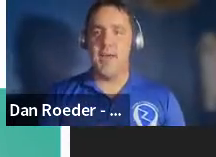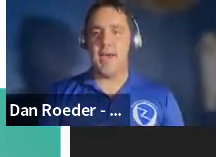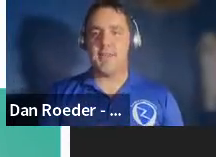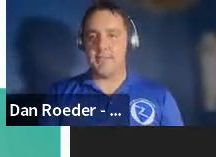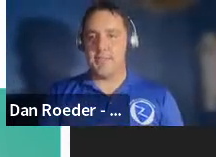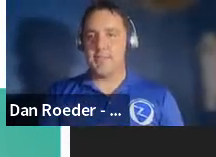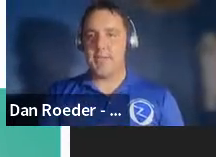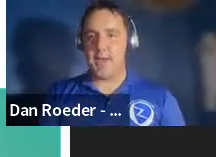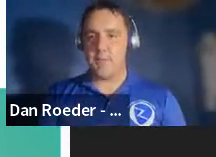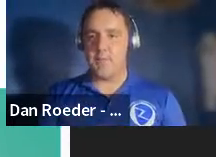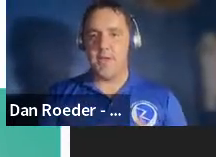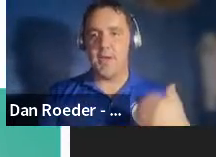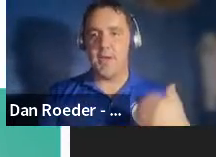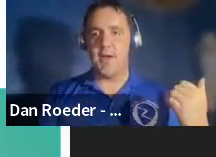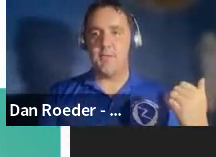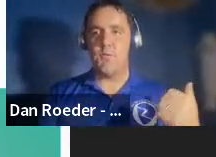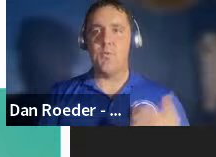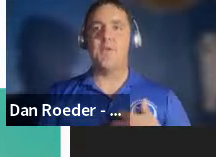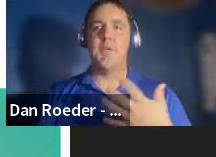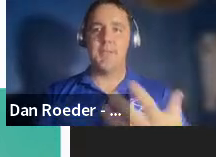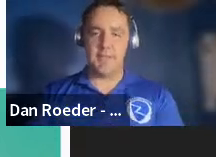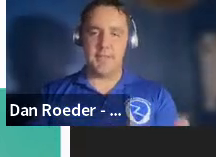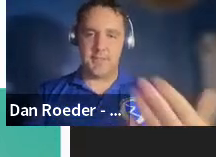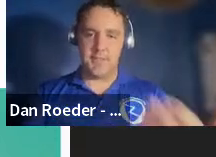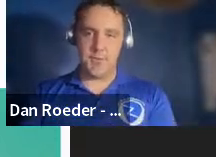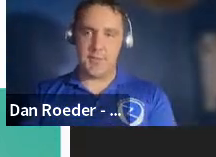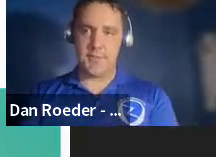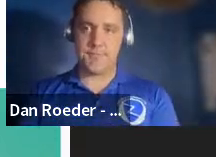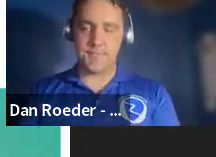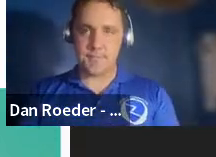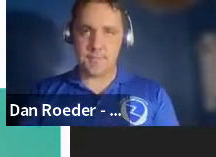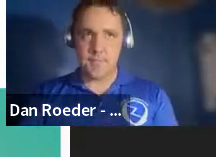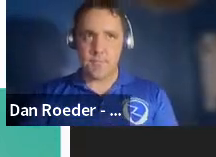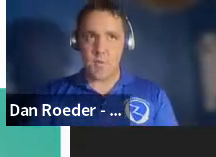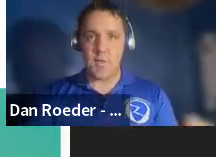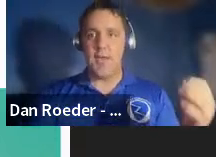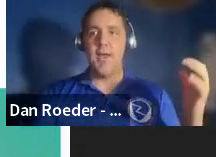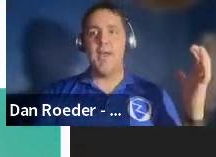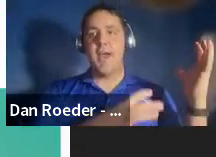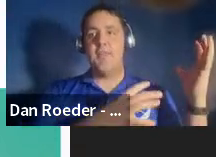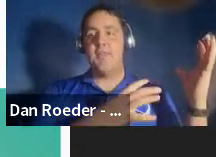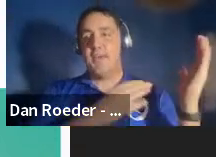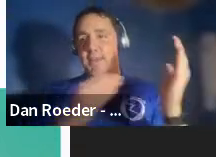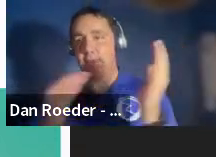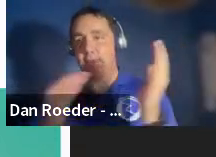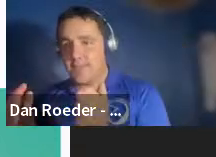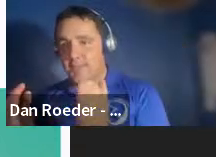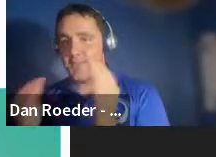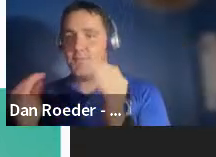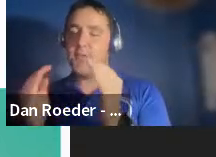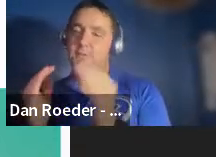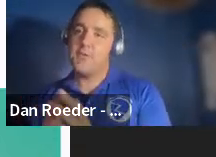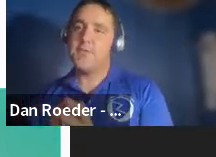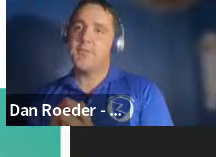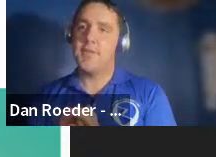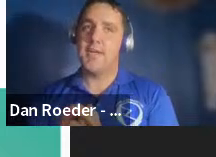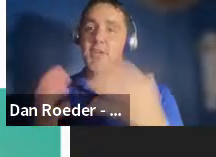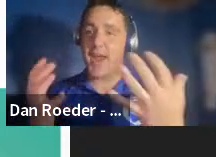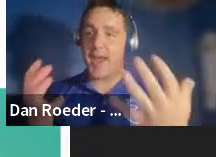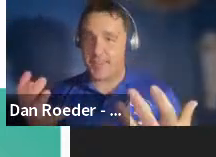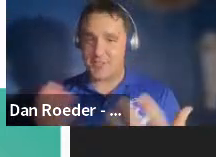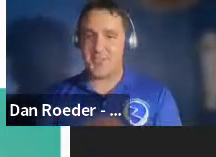come at the same time we are meeting these students. And then the